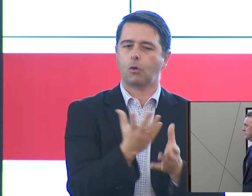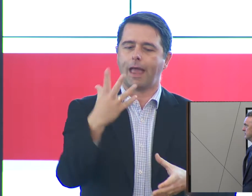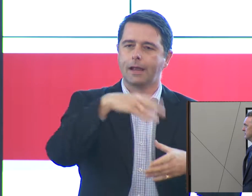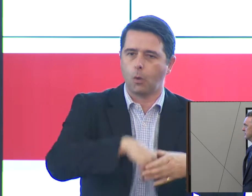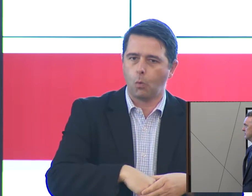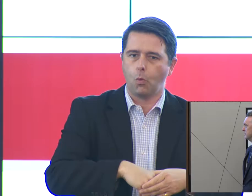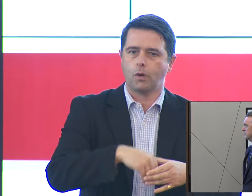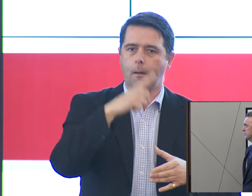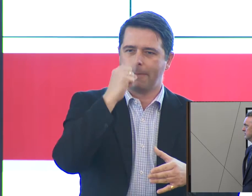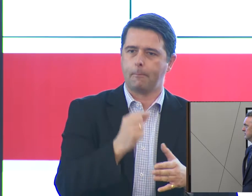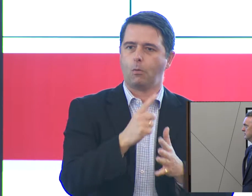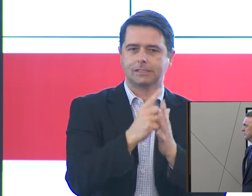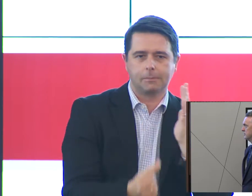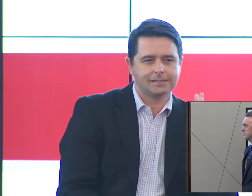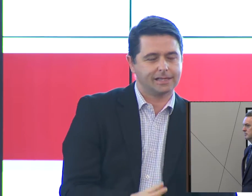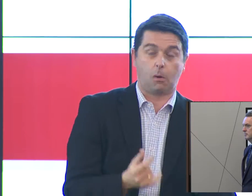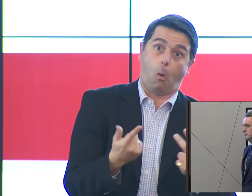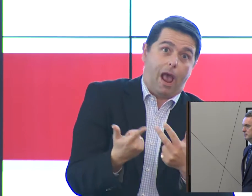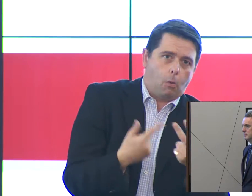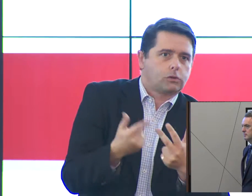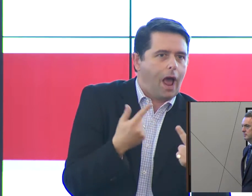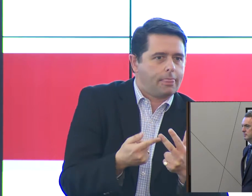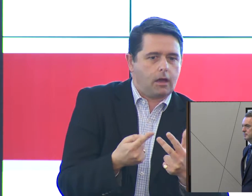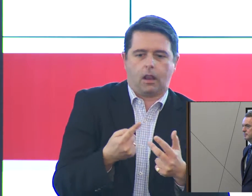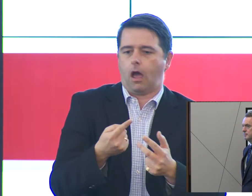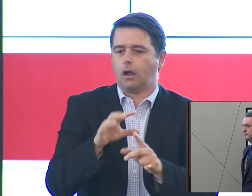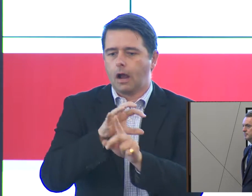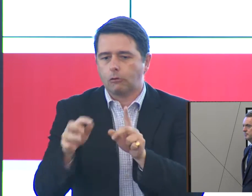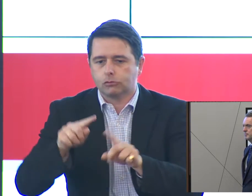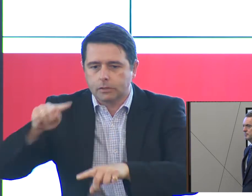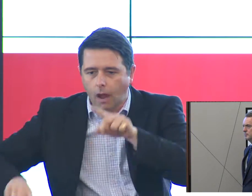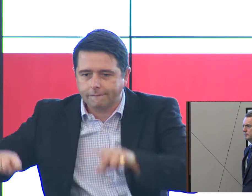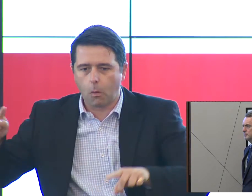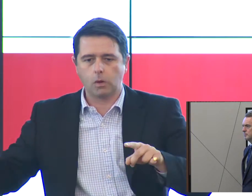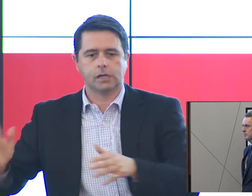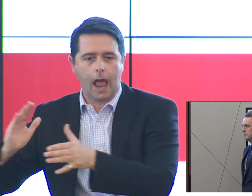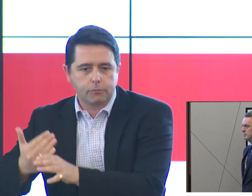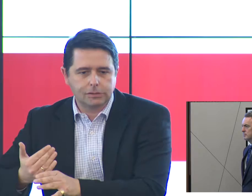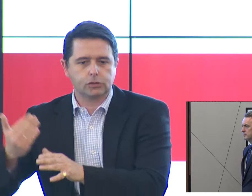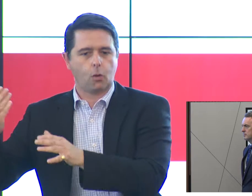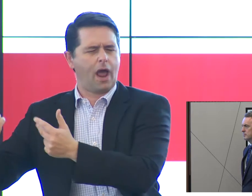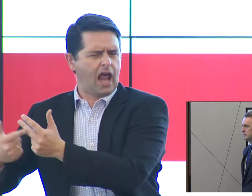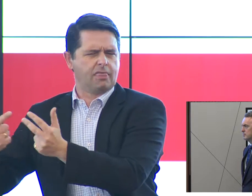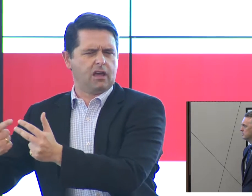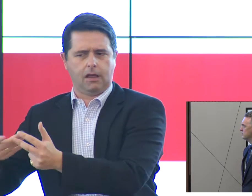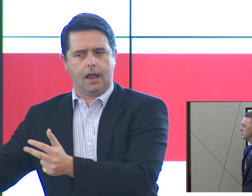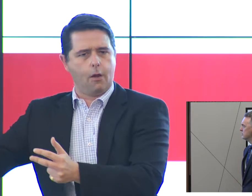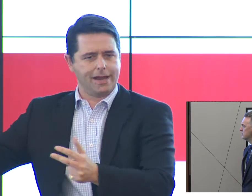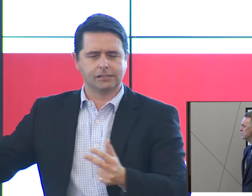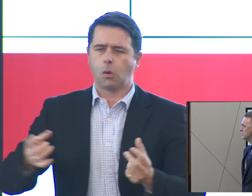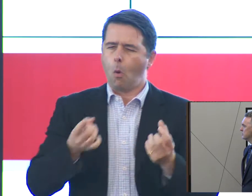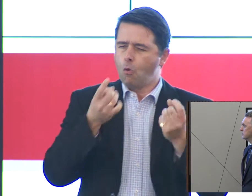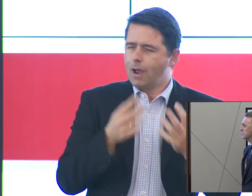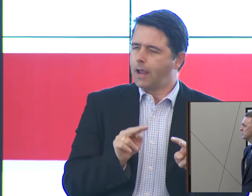children having conversations and being more inclusive with children with a disability. So children they come across with, they might be Aboriginal,